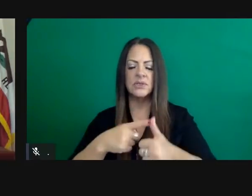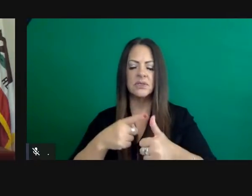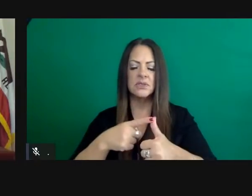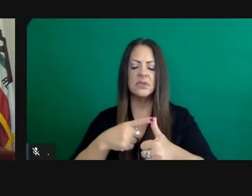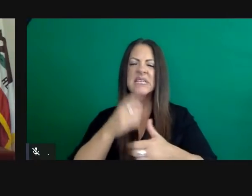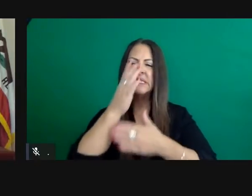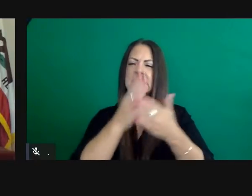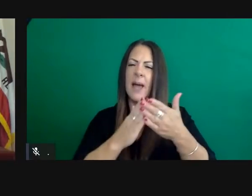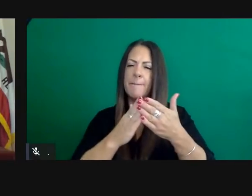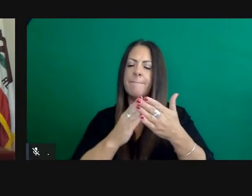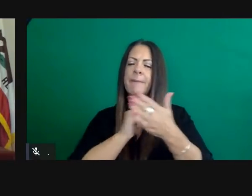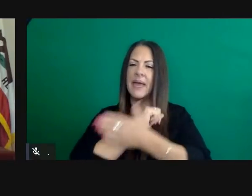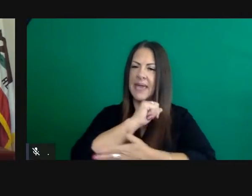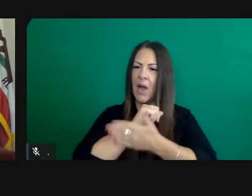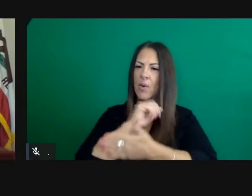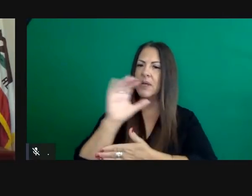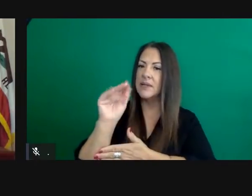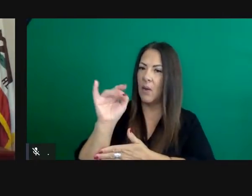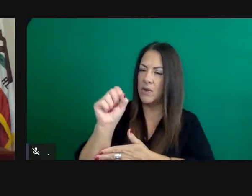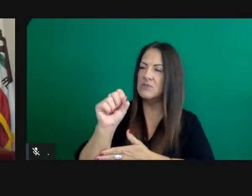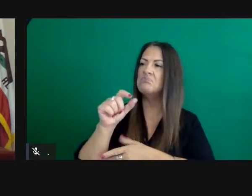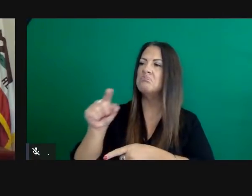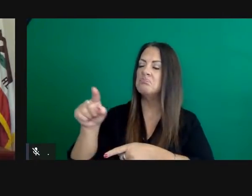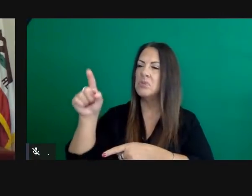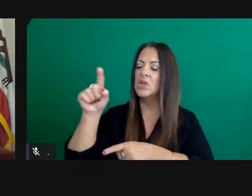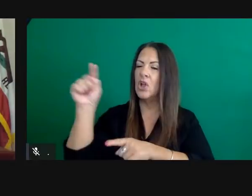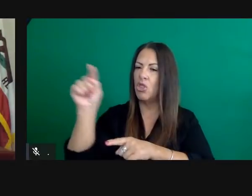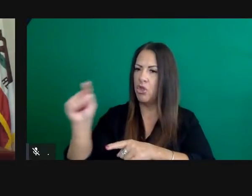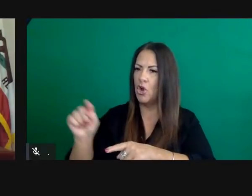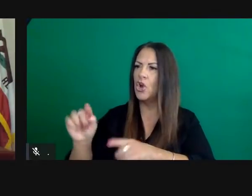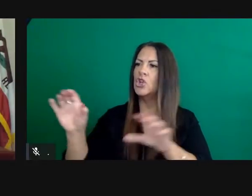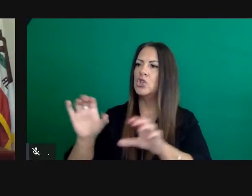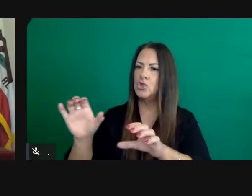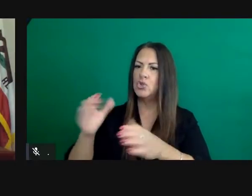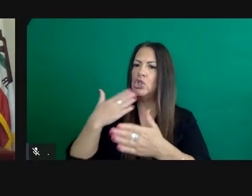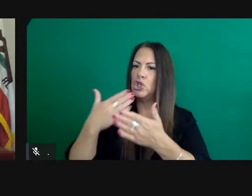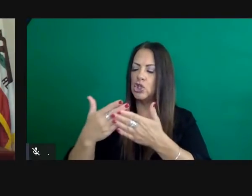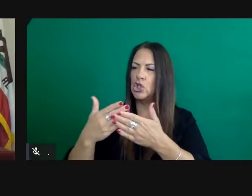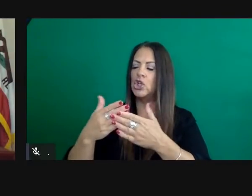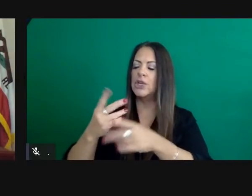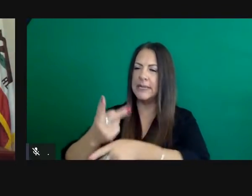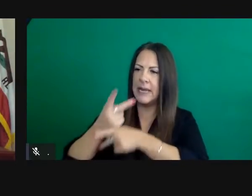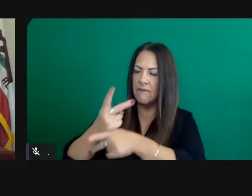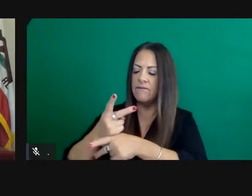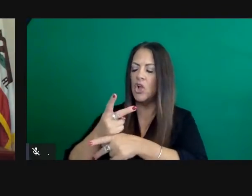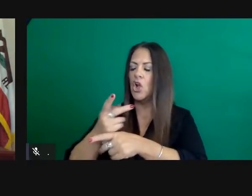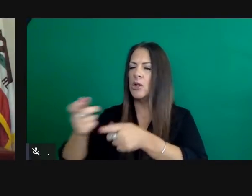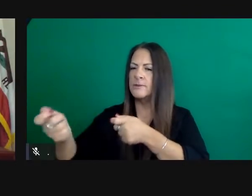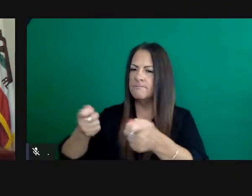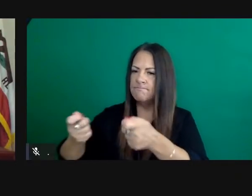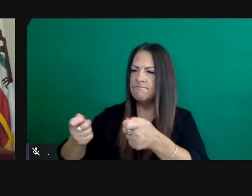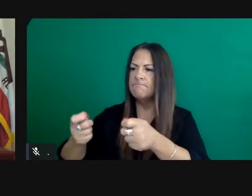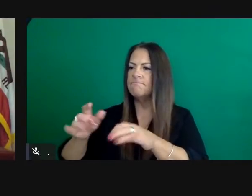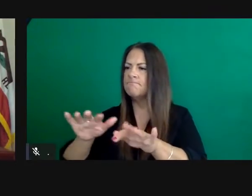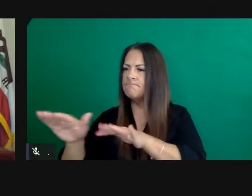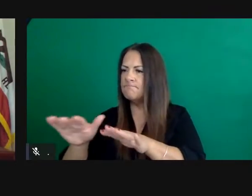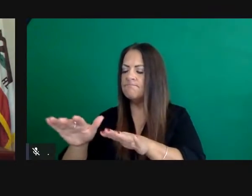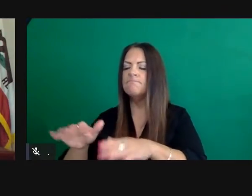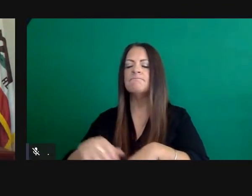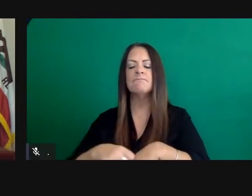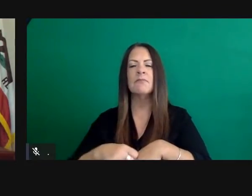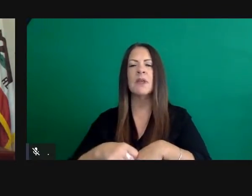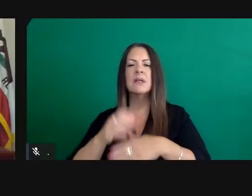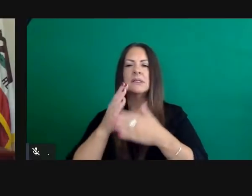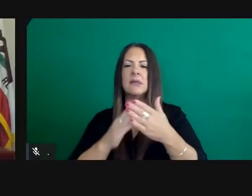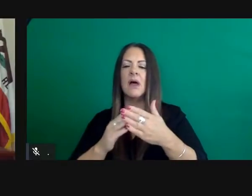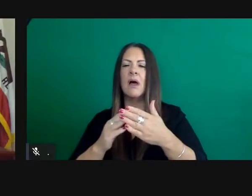counties are doing a number of things to get their handle on transmission. I will say that in some large counties that do